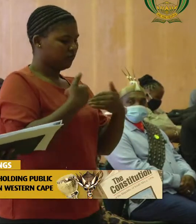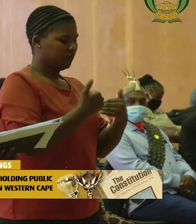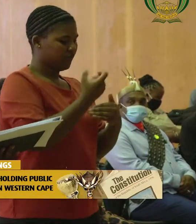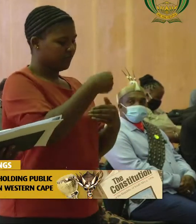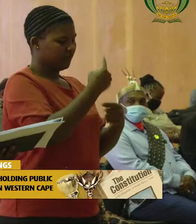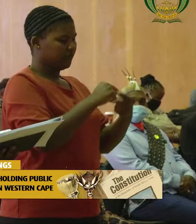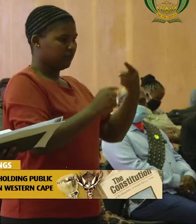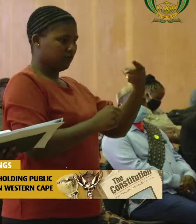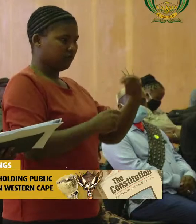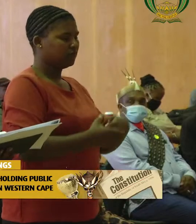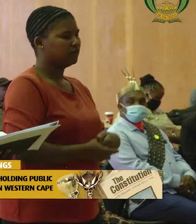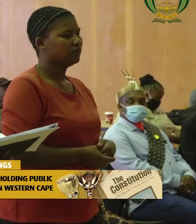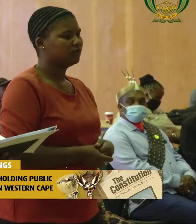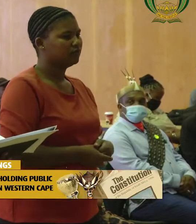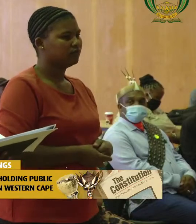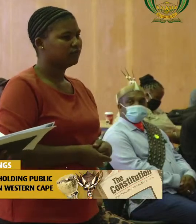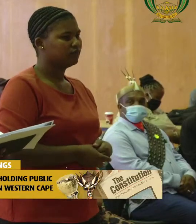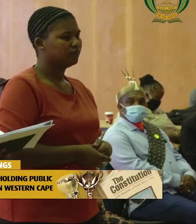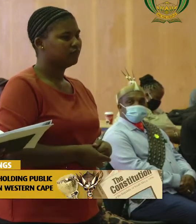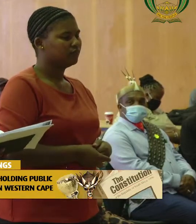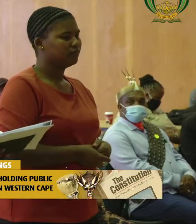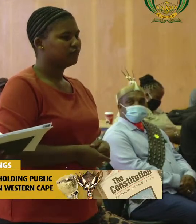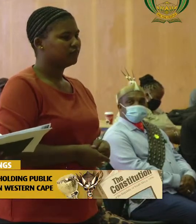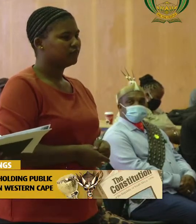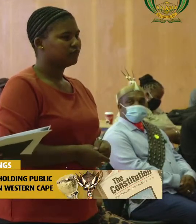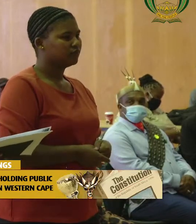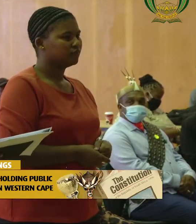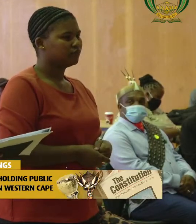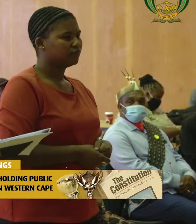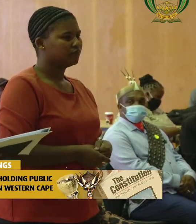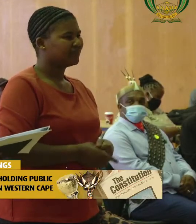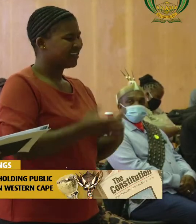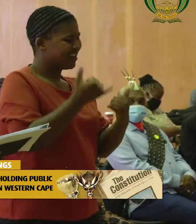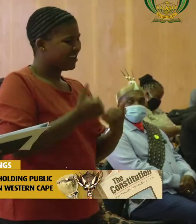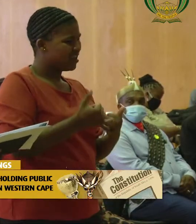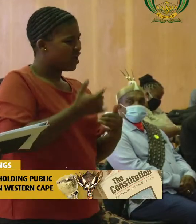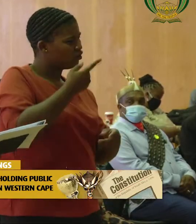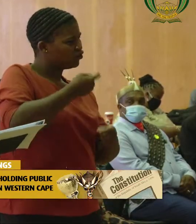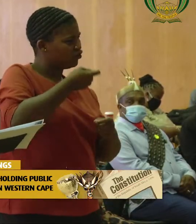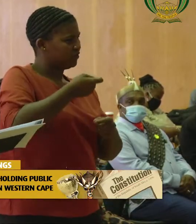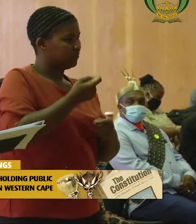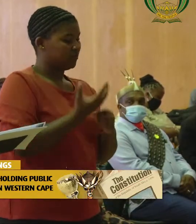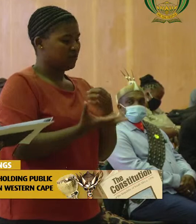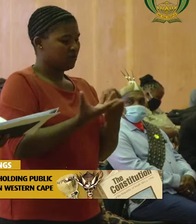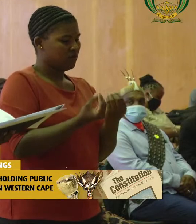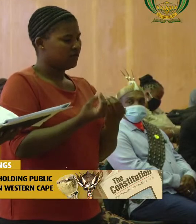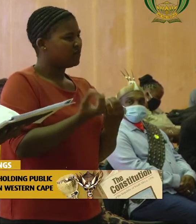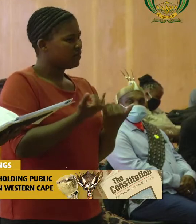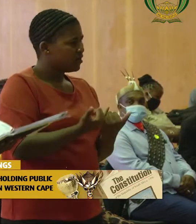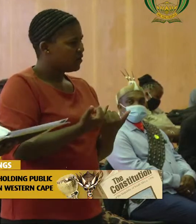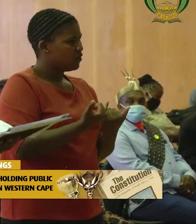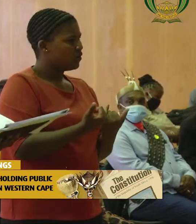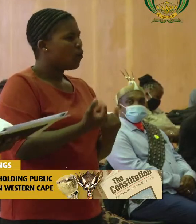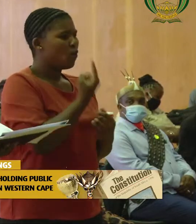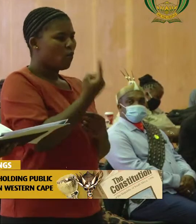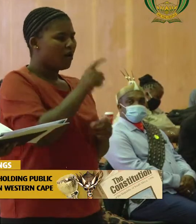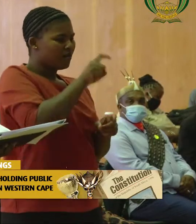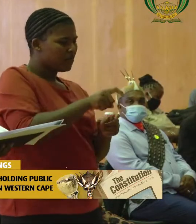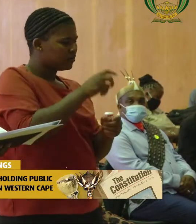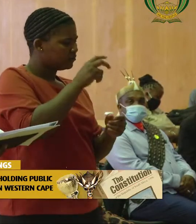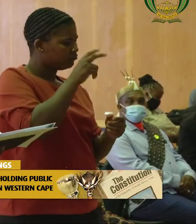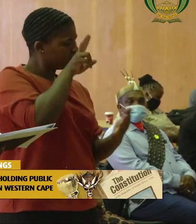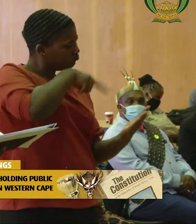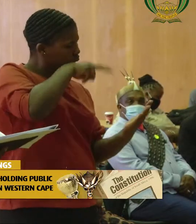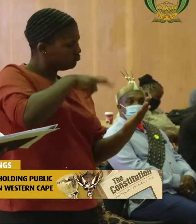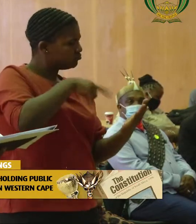first one will like to consider is the Concord judgment so that one familiarizes himself with